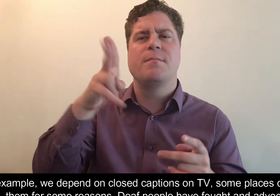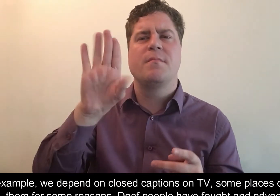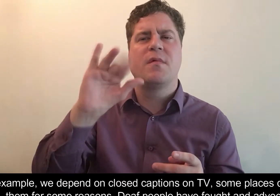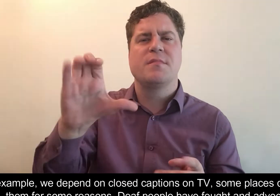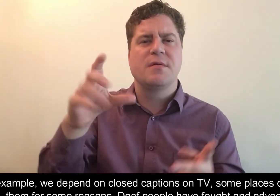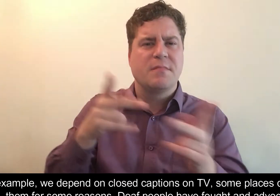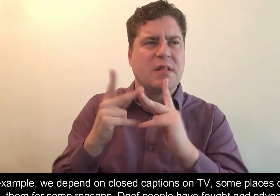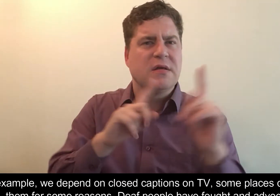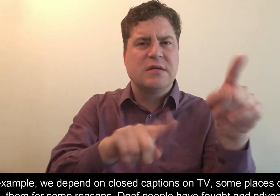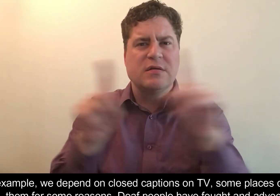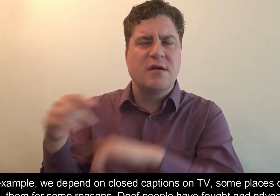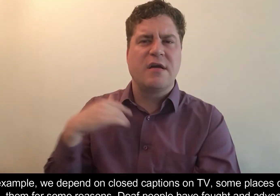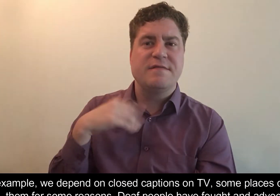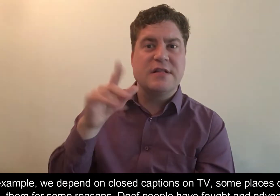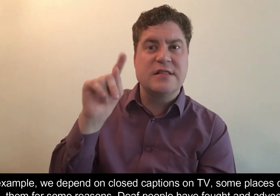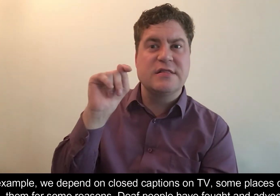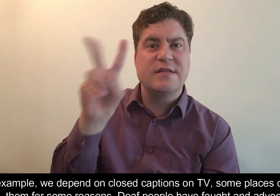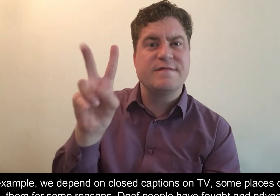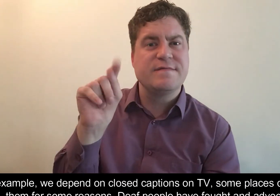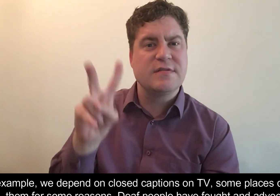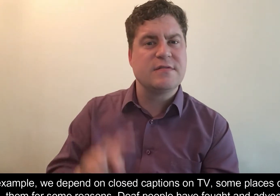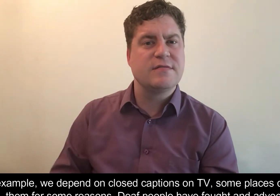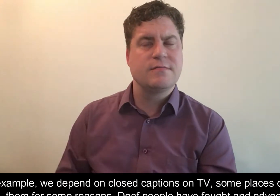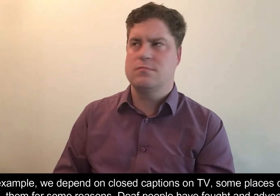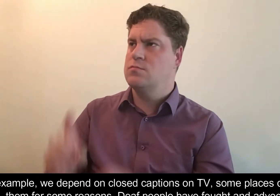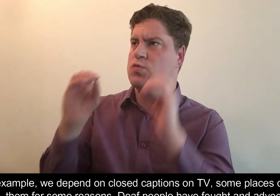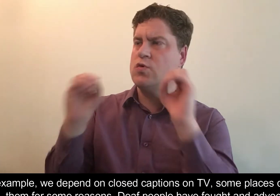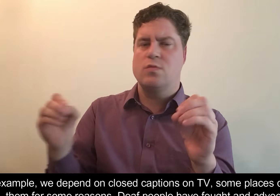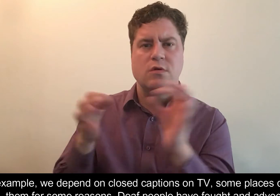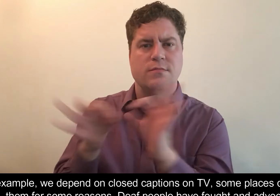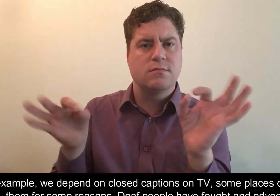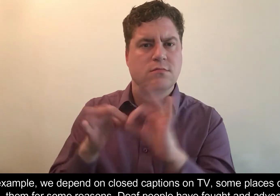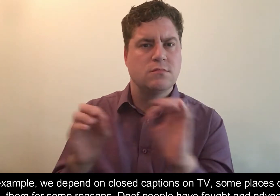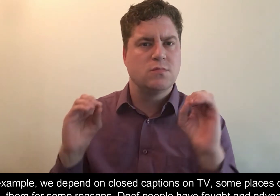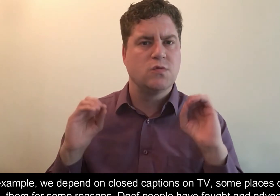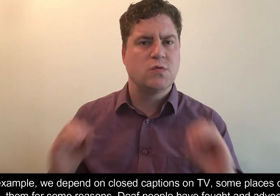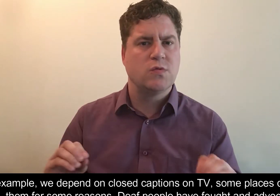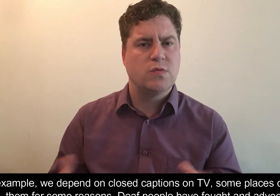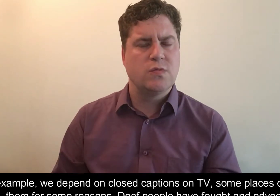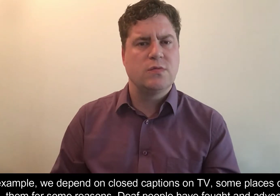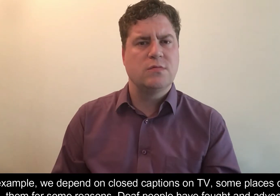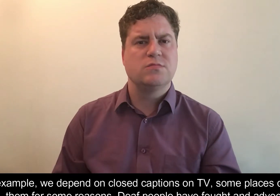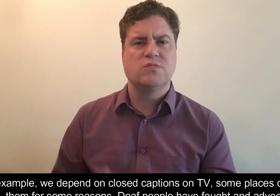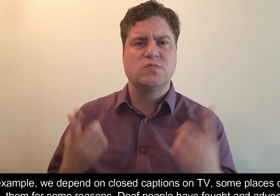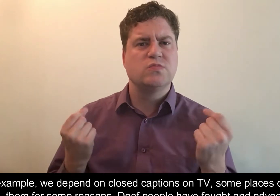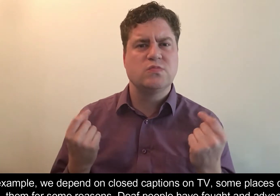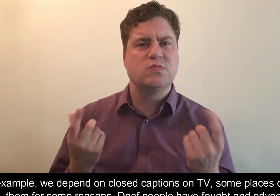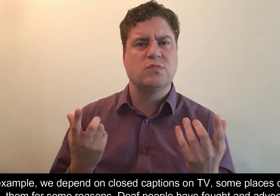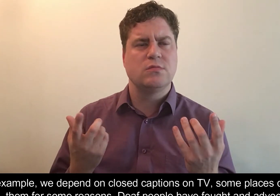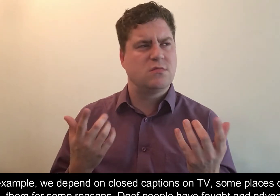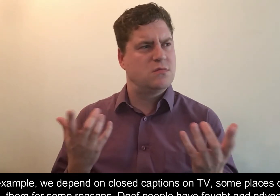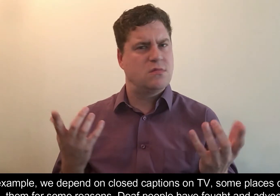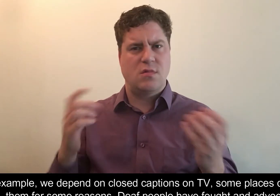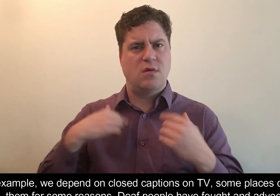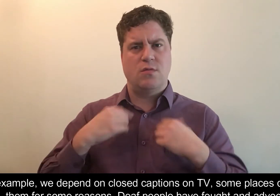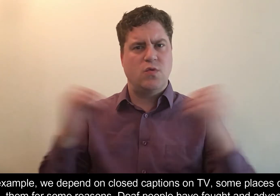different places, public places. They have TVs, no closed captioning, no subtitles.